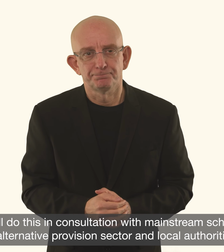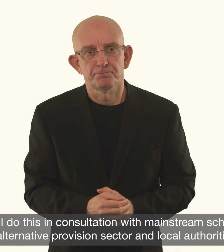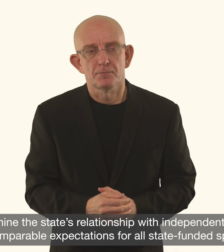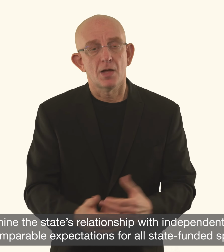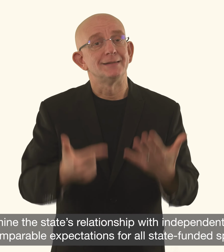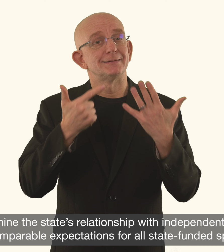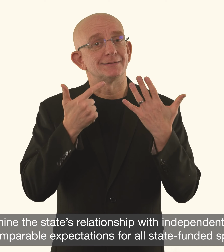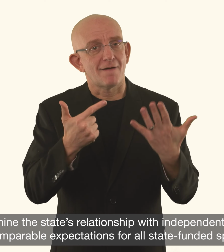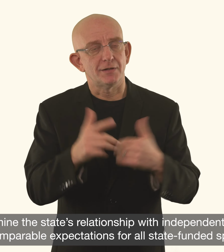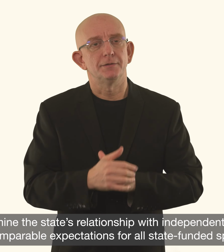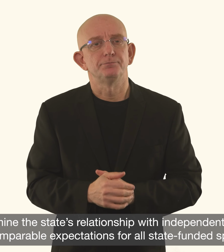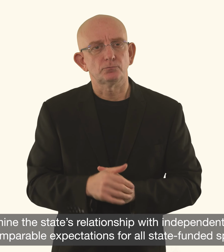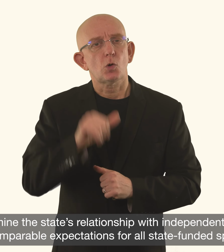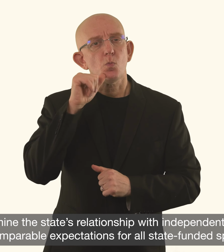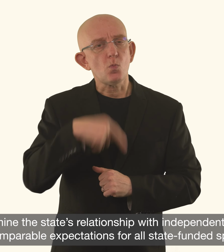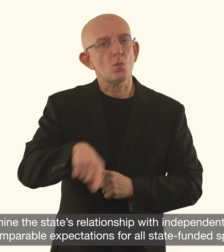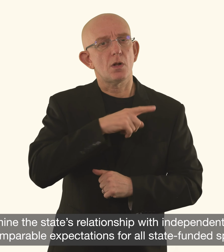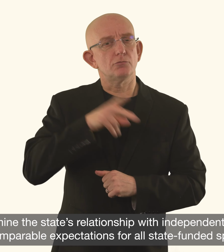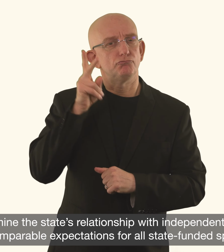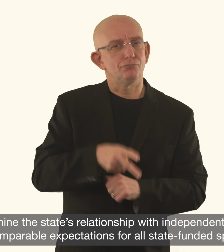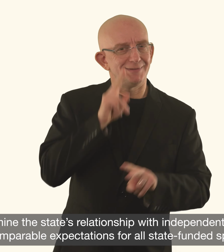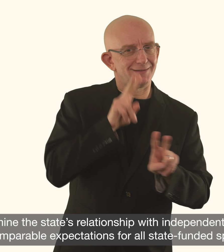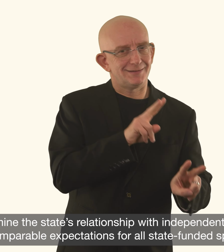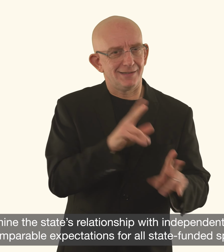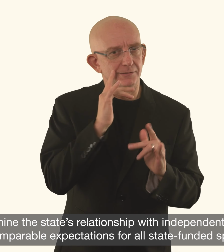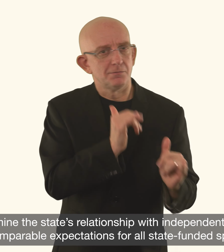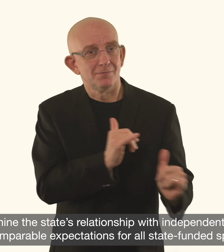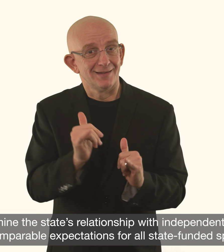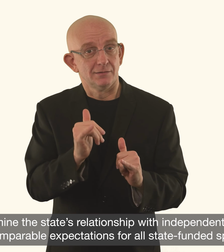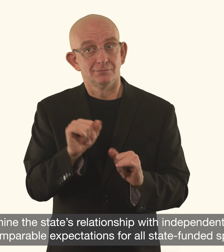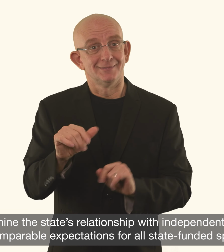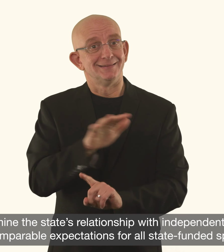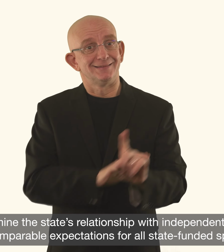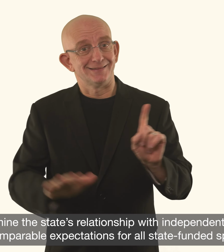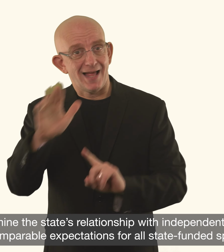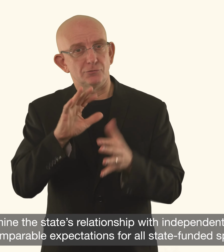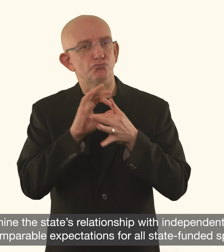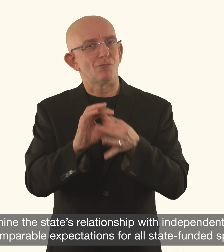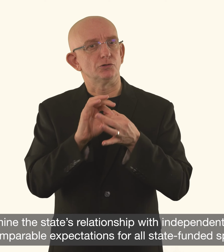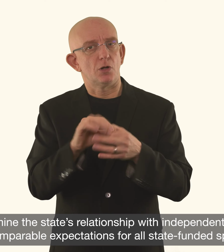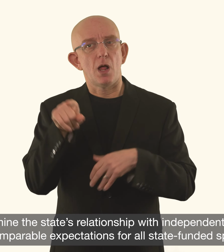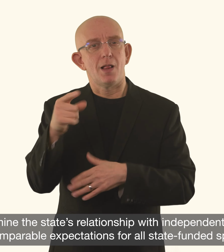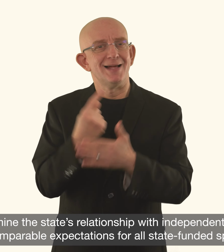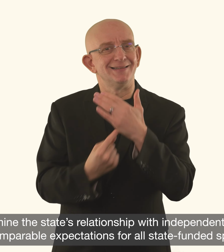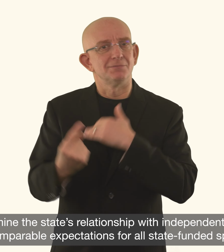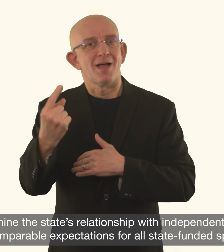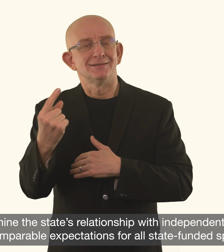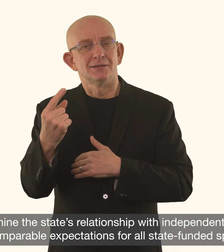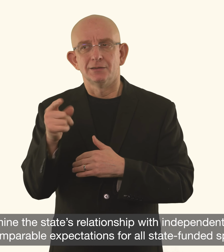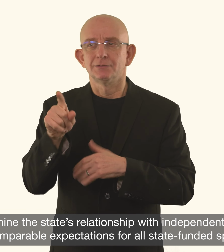7. We will re-examine the state's relationship with independent special schools to ensure we set comparable expectations